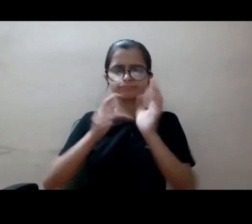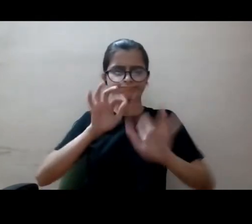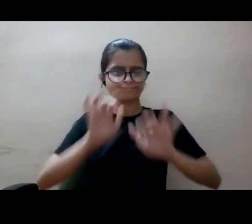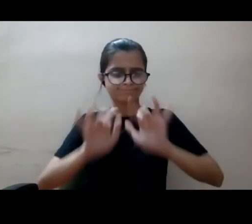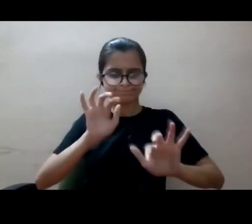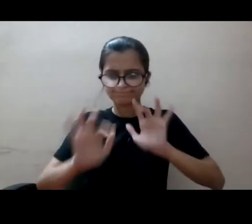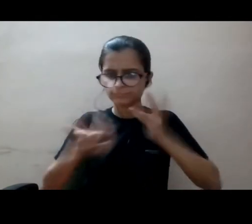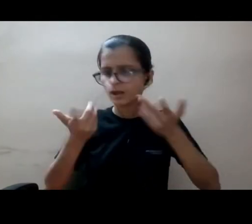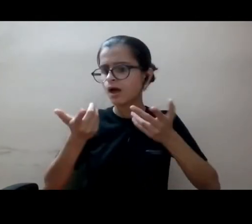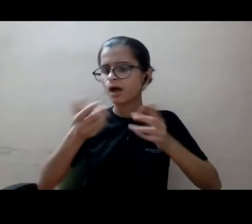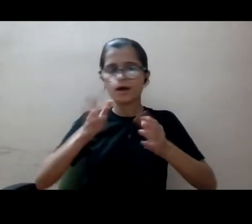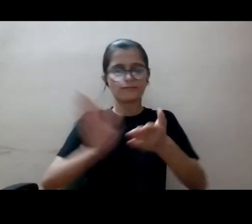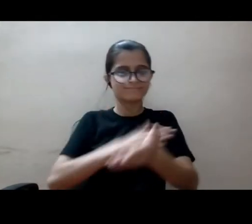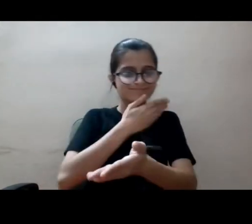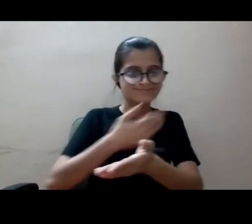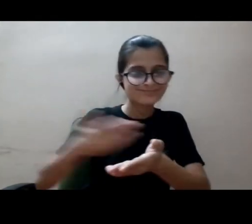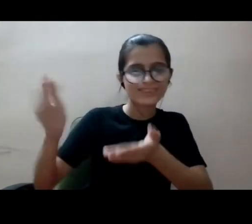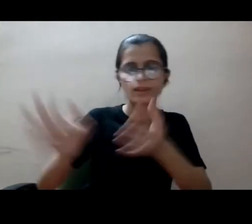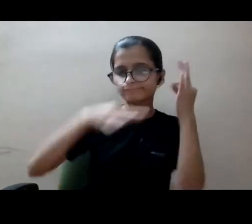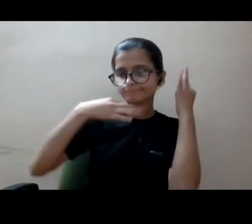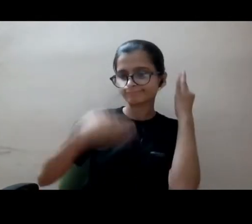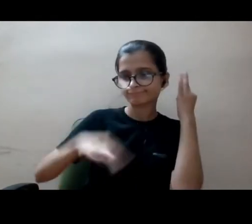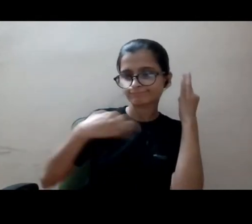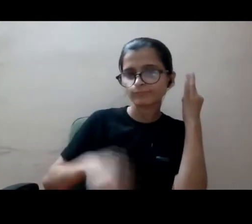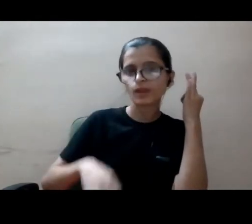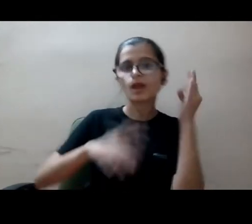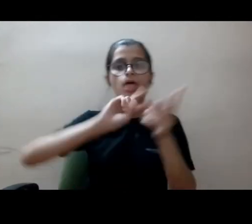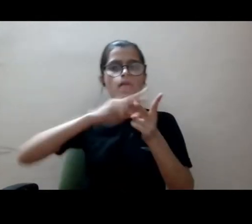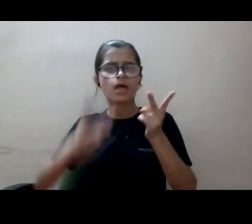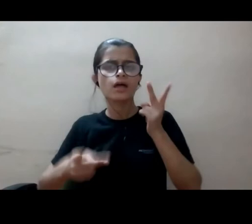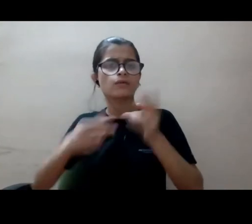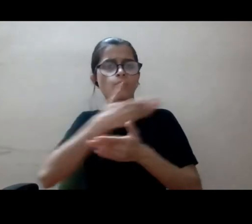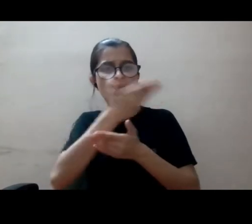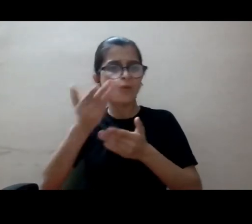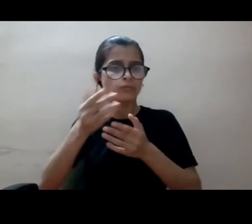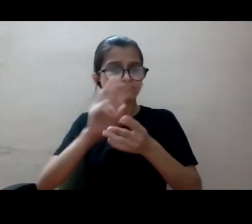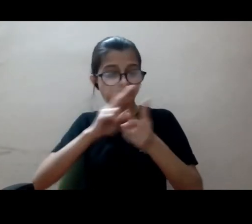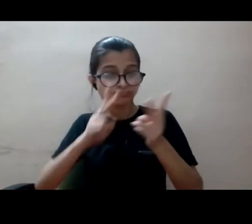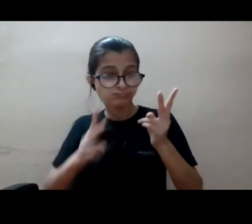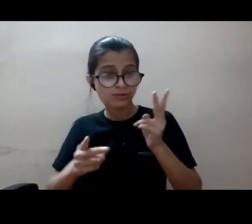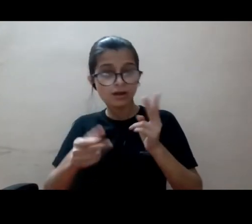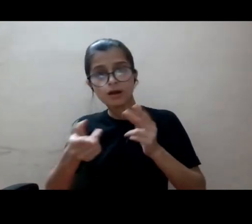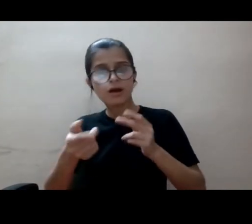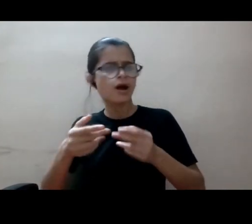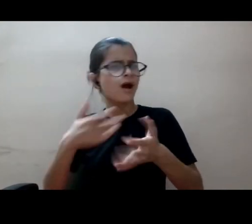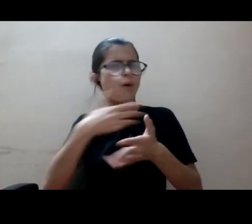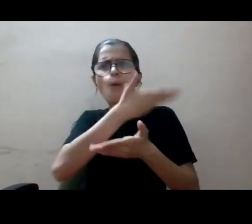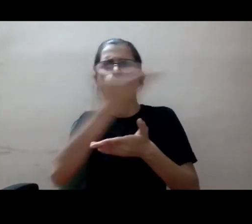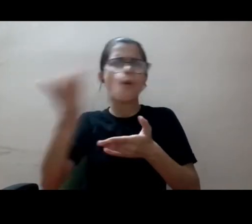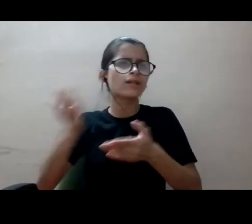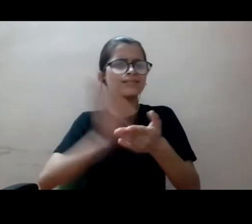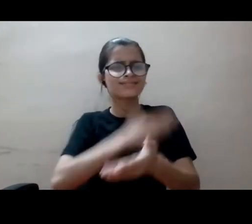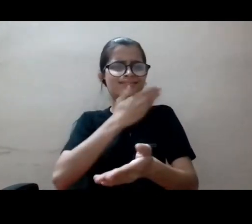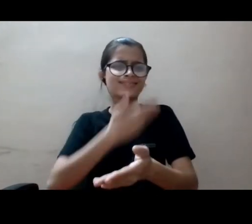a bass guitar, a violin. But what's best is that everyone sings. They sing